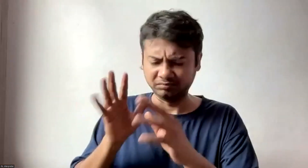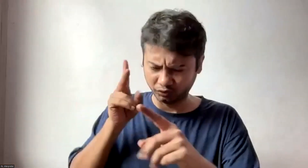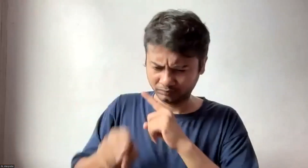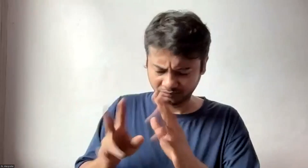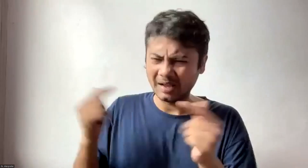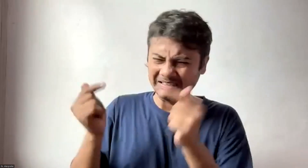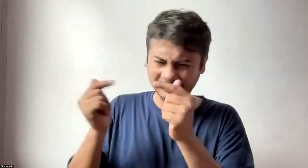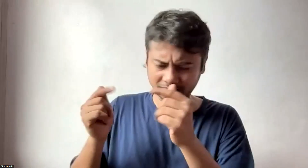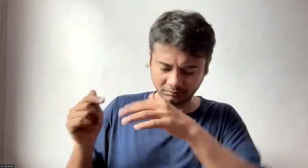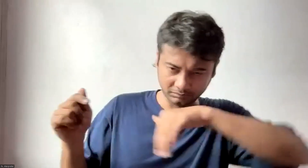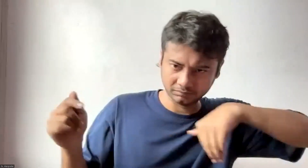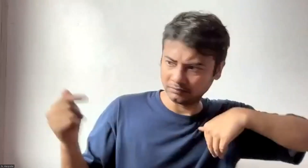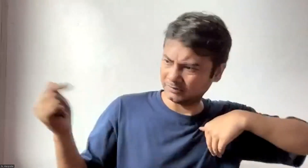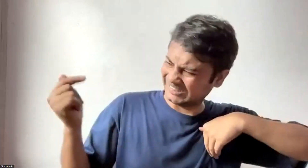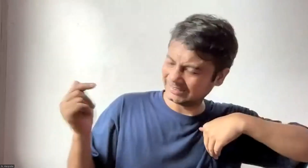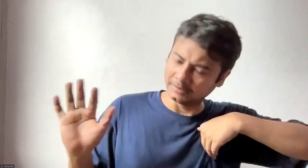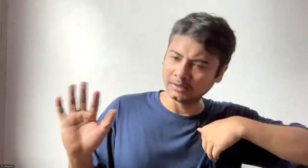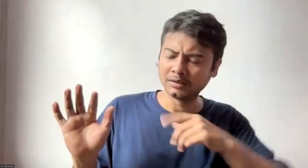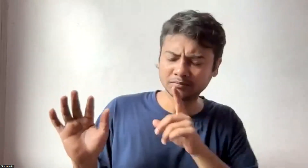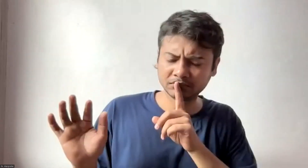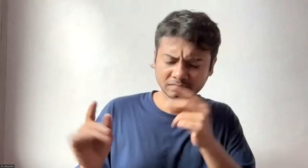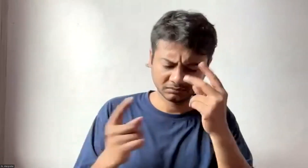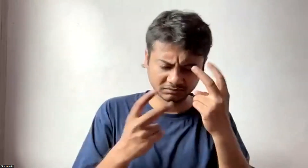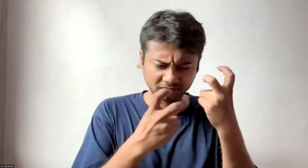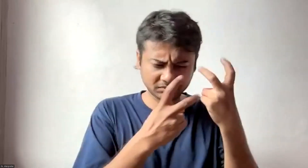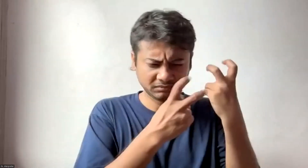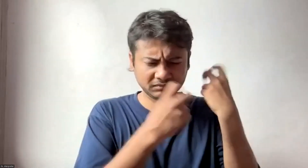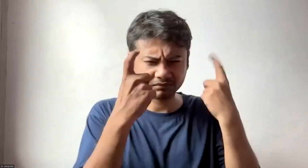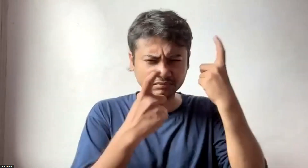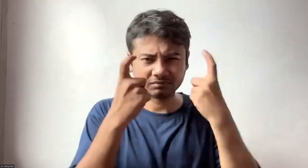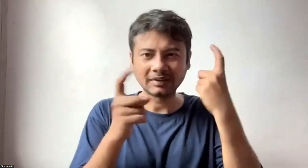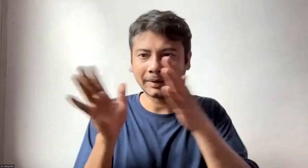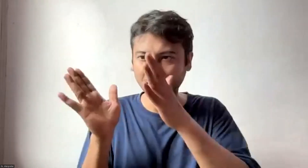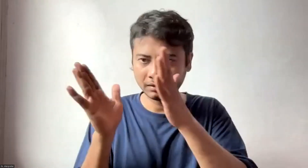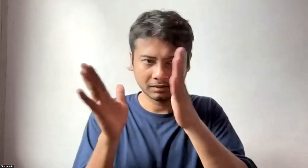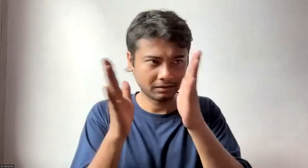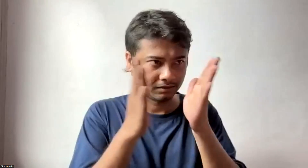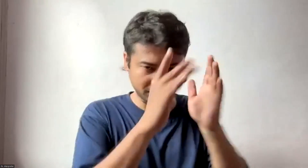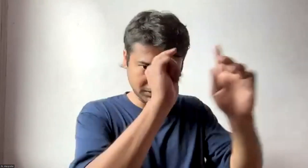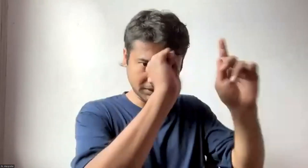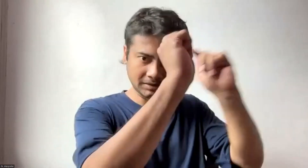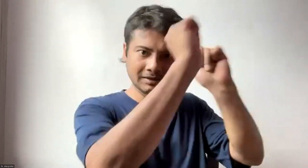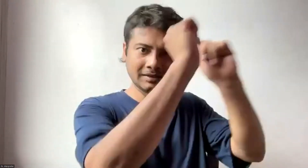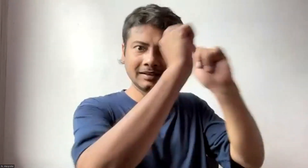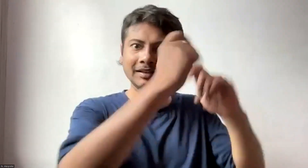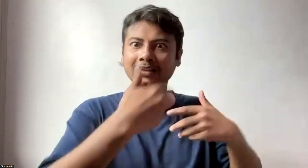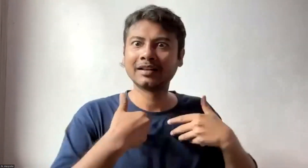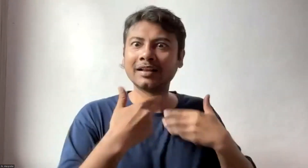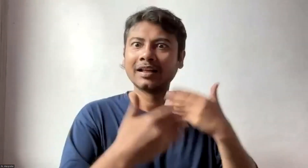So, can you see within your own life, if some problem is happening, how can you